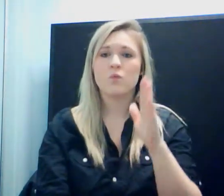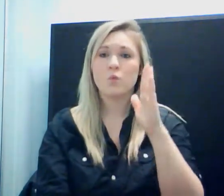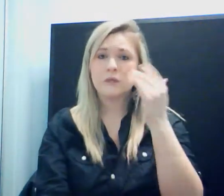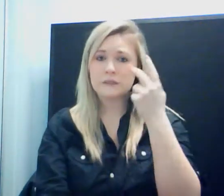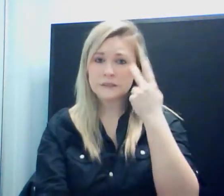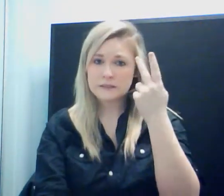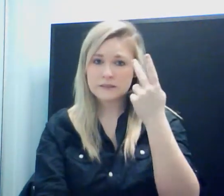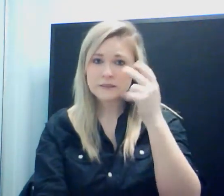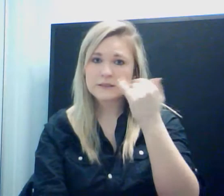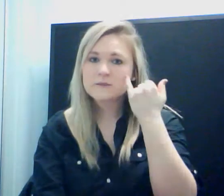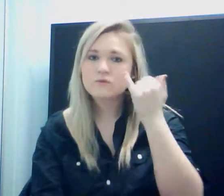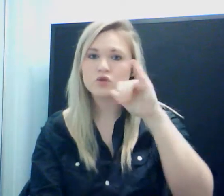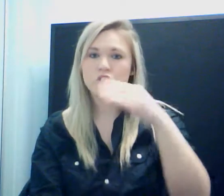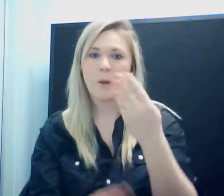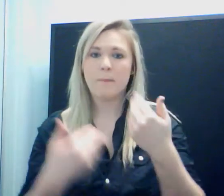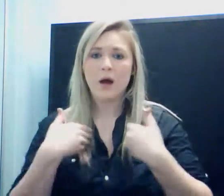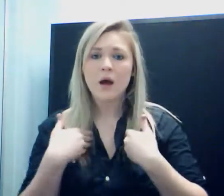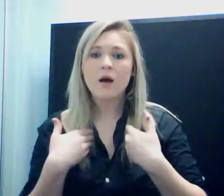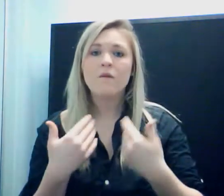the deposits that you have at any bank account.